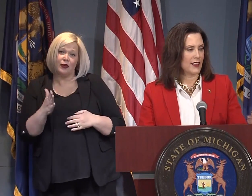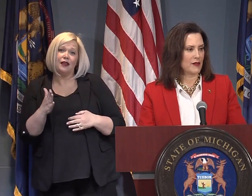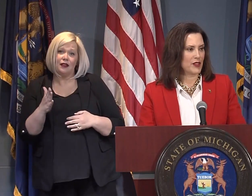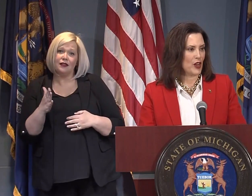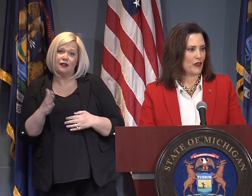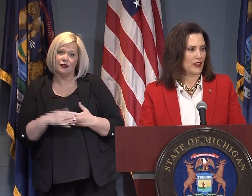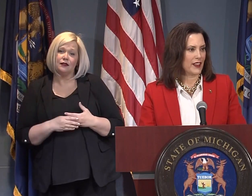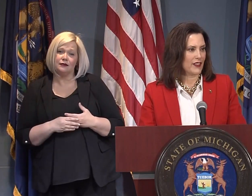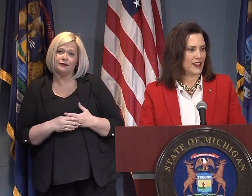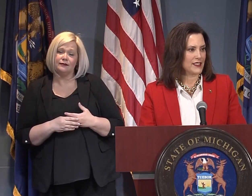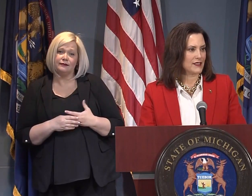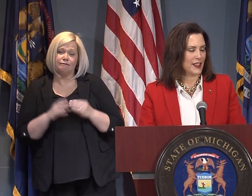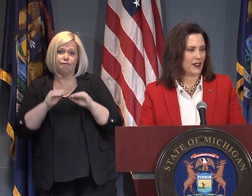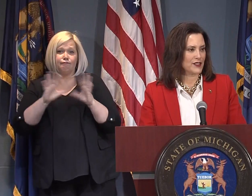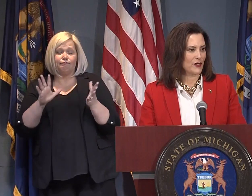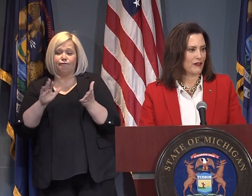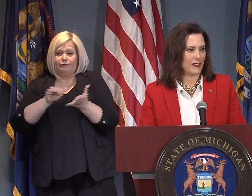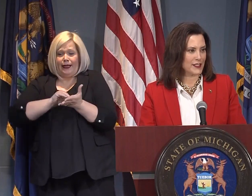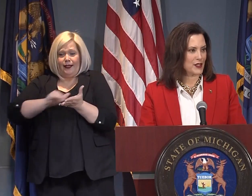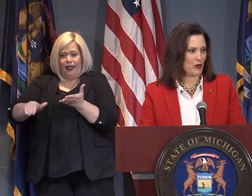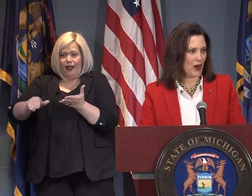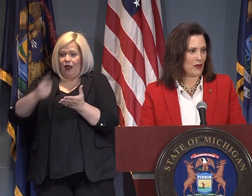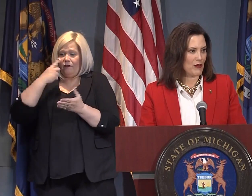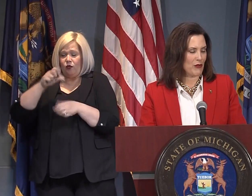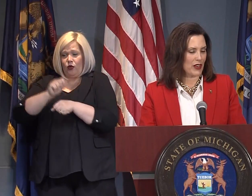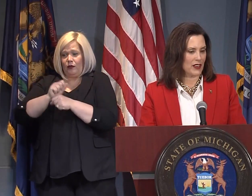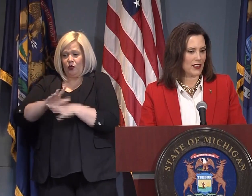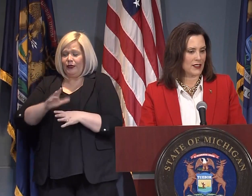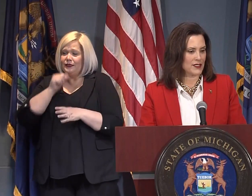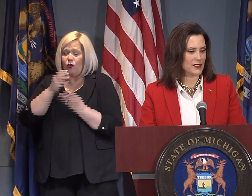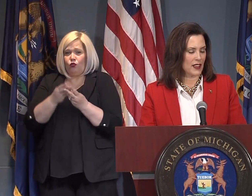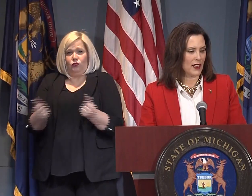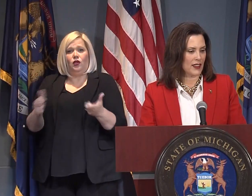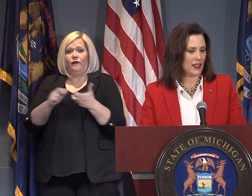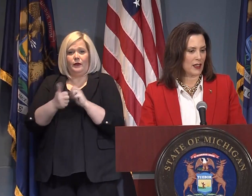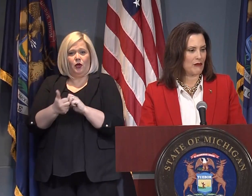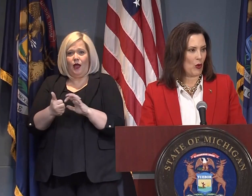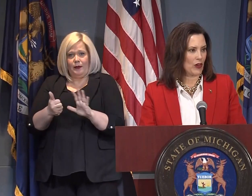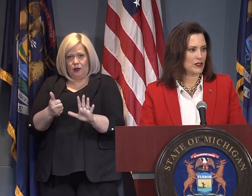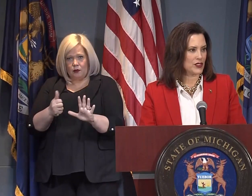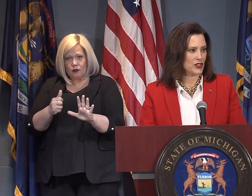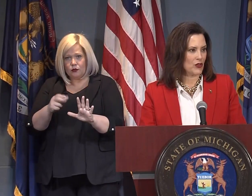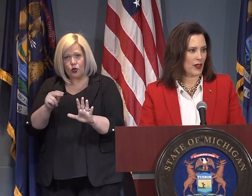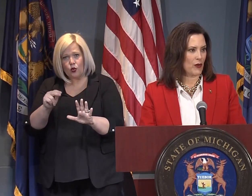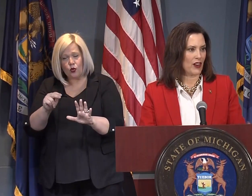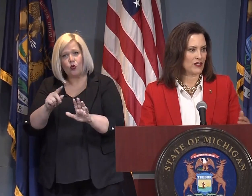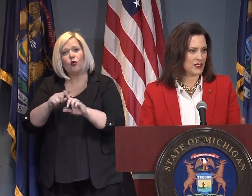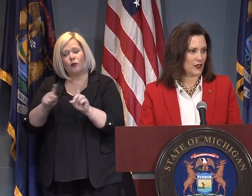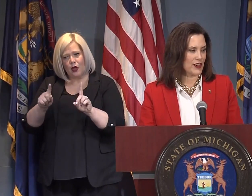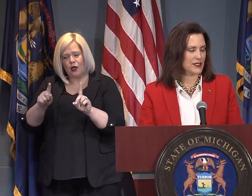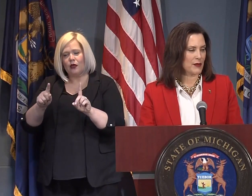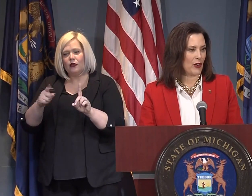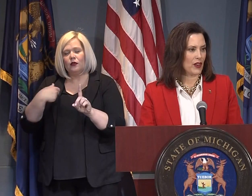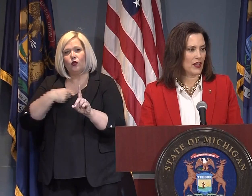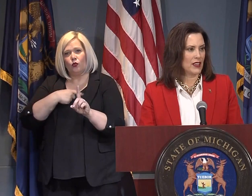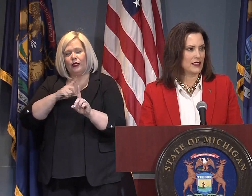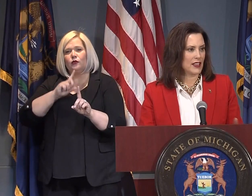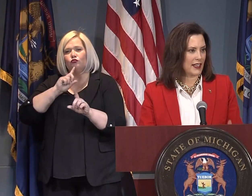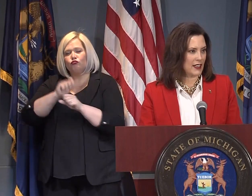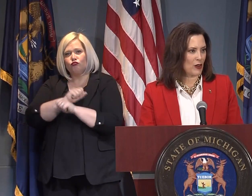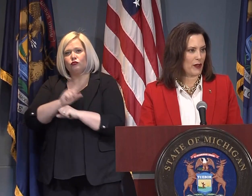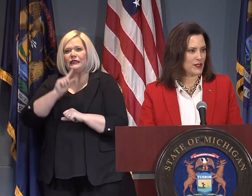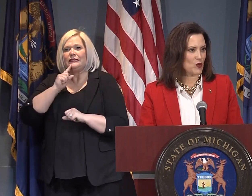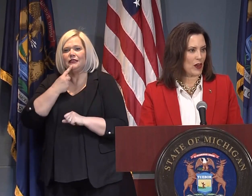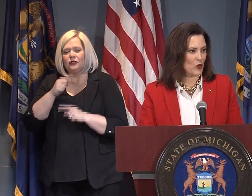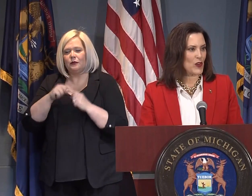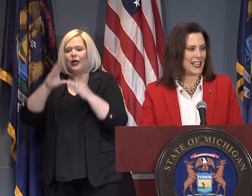Obviously, these layoffs don't fix the problem, but it is, I think, important to show that we are serious about